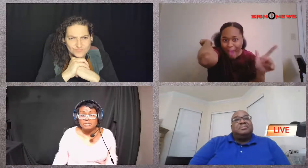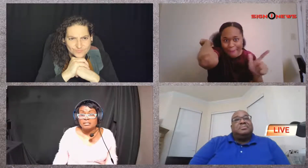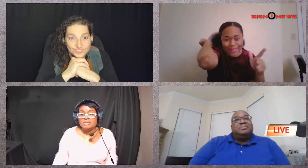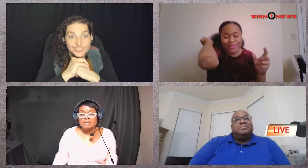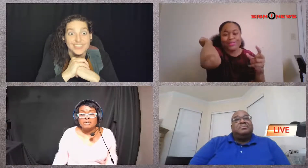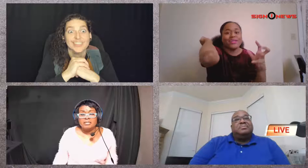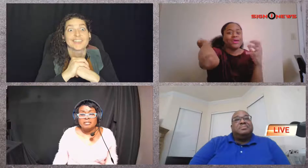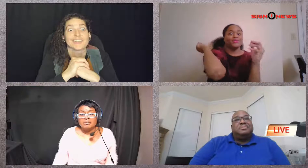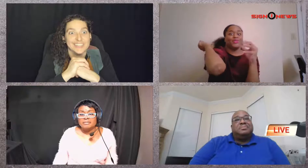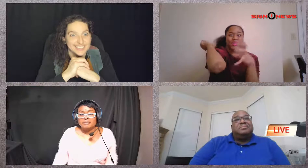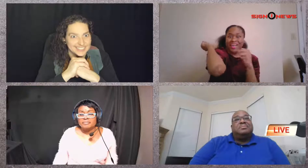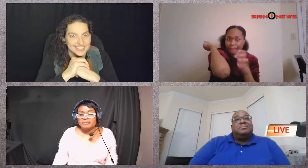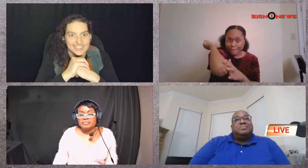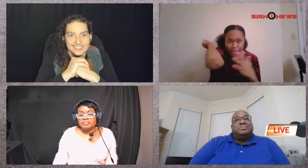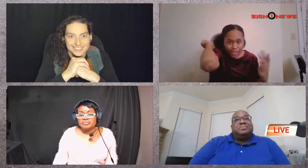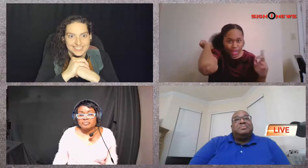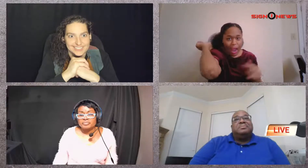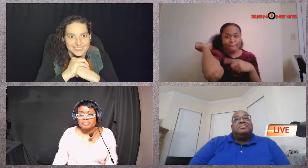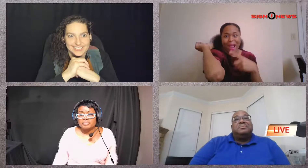lot.